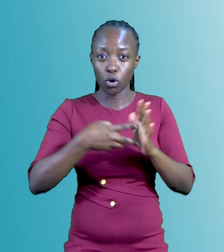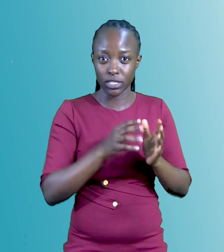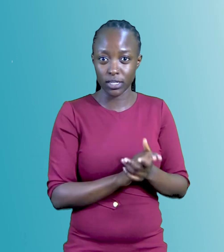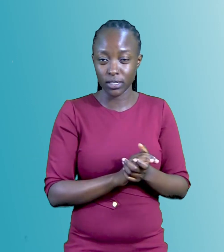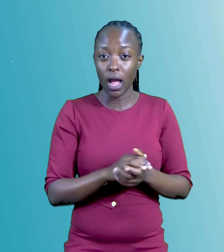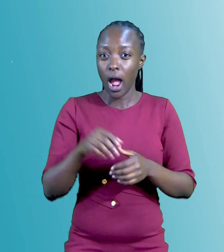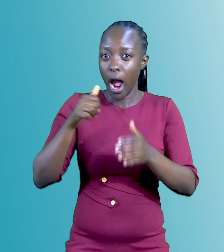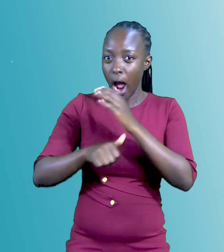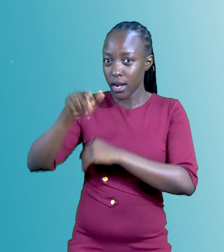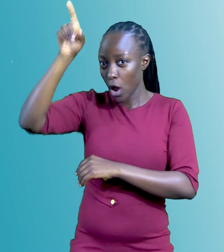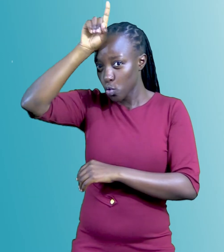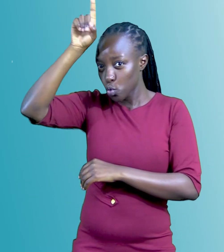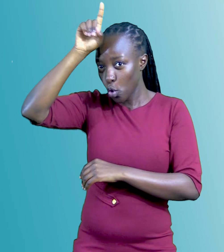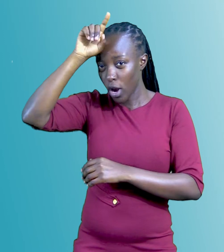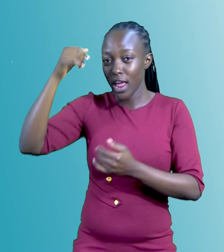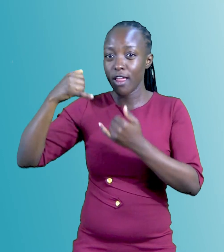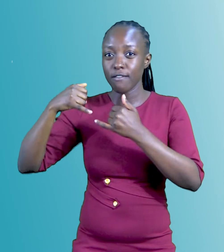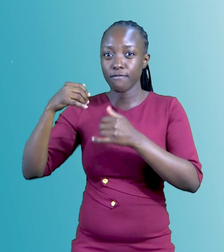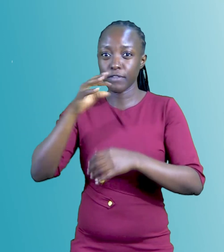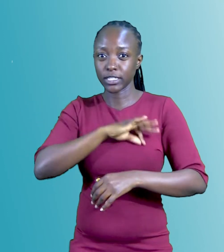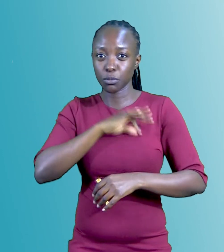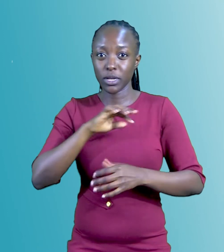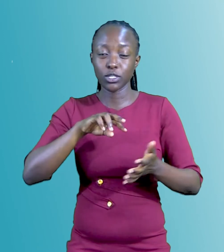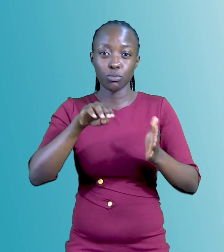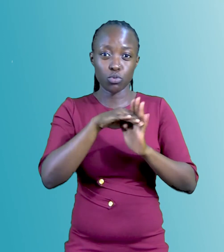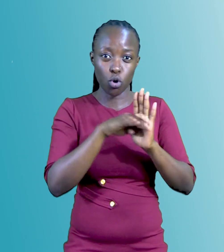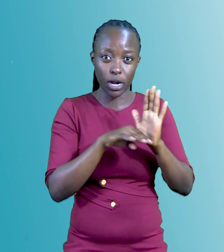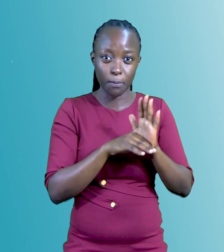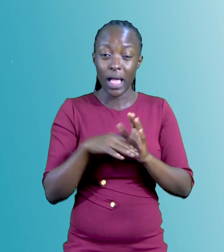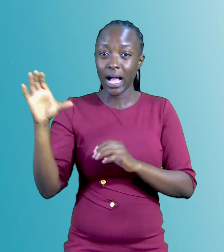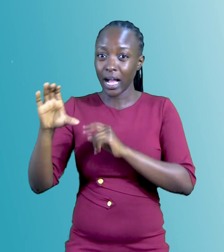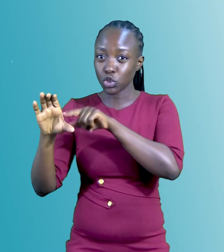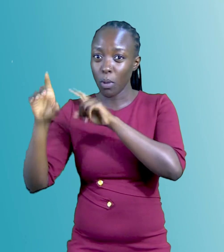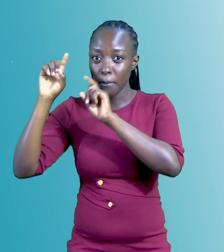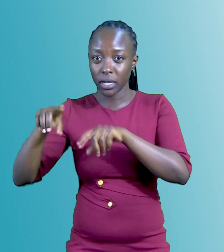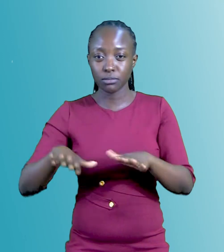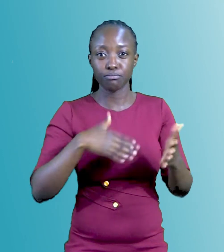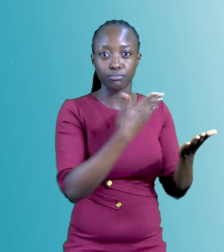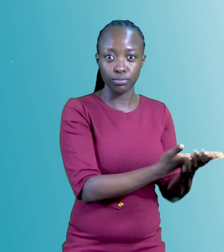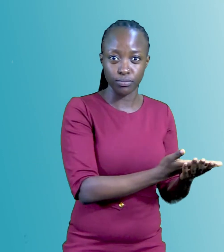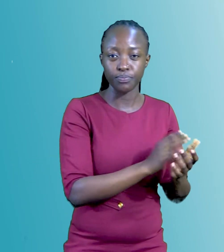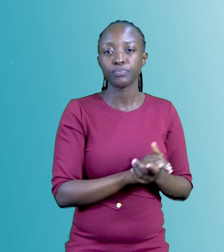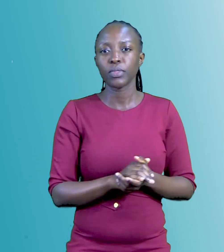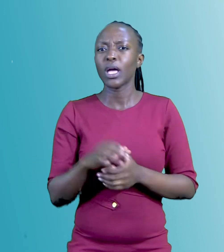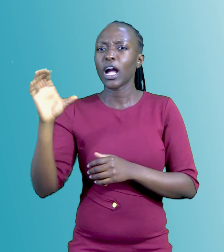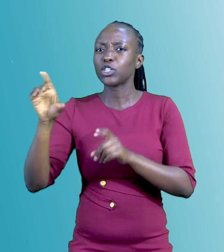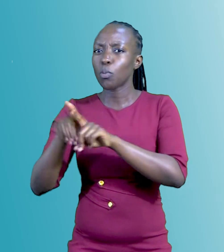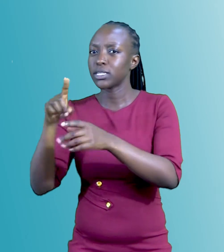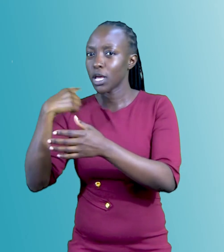the customer is required to submit a proposal. The customers include water services providers, WSPs,